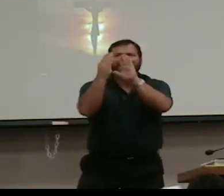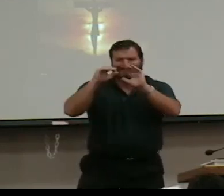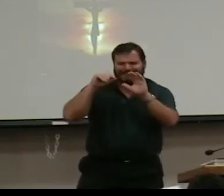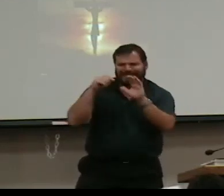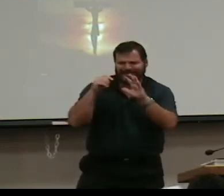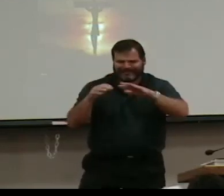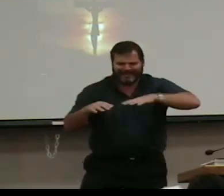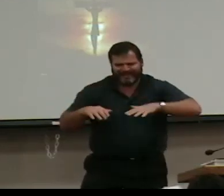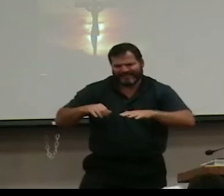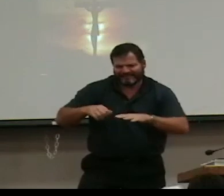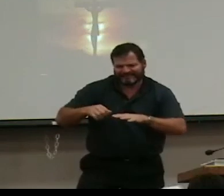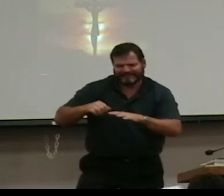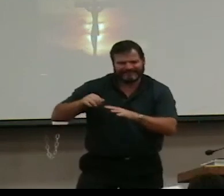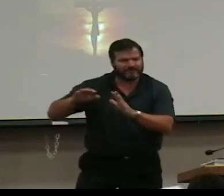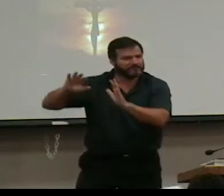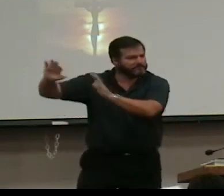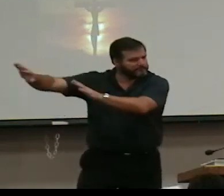worship all the way from the bottom to the top.